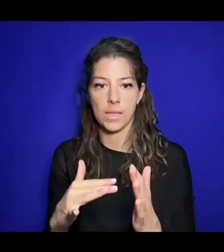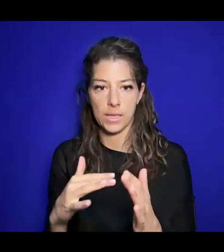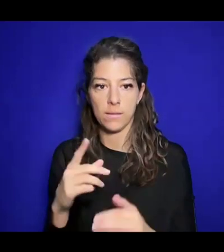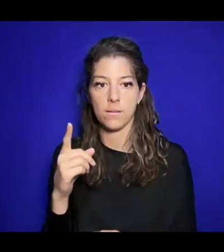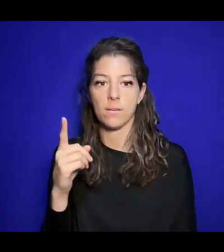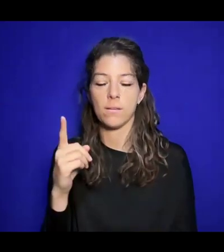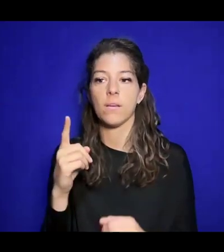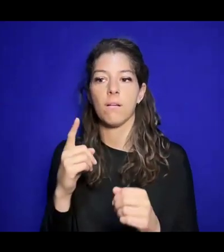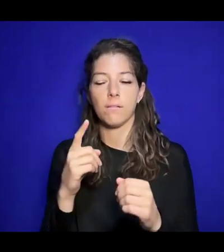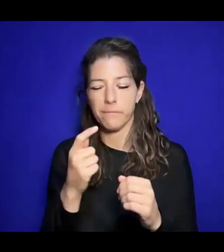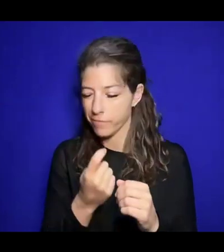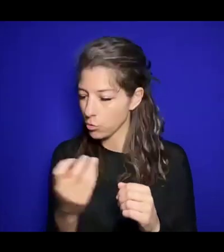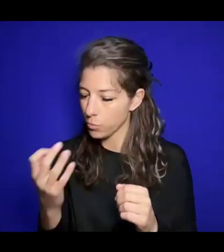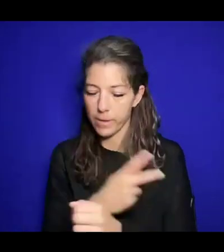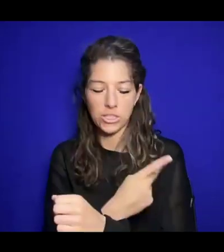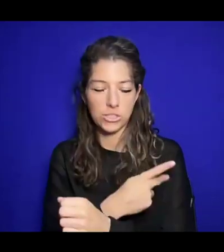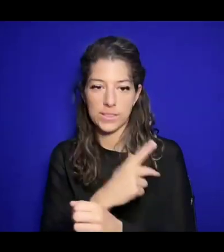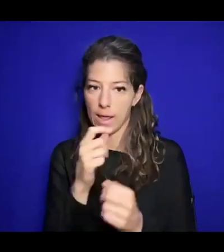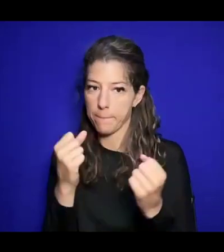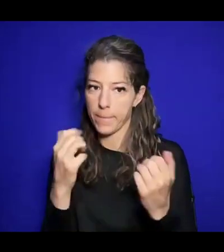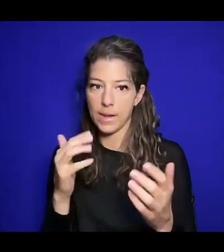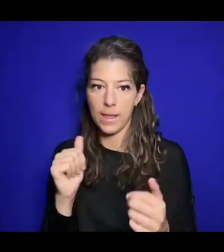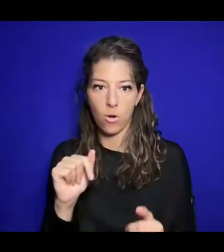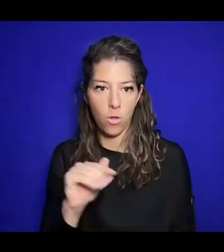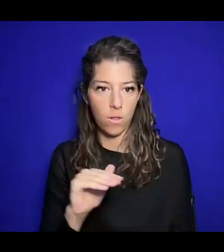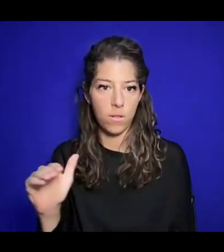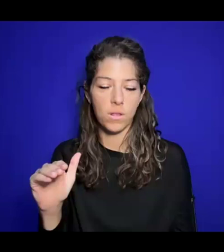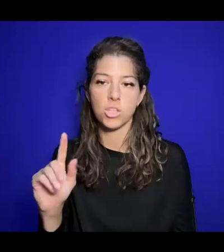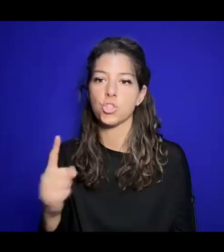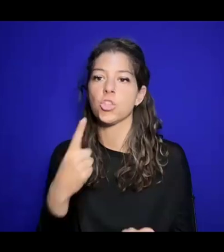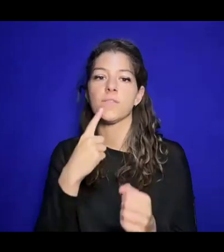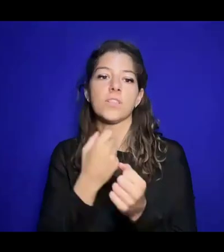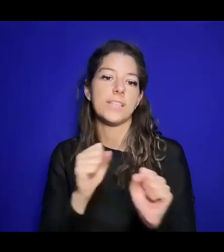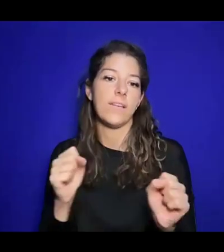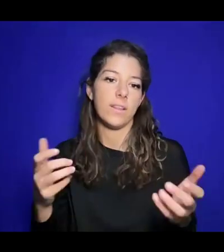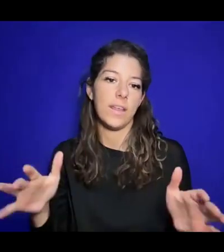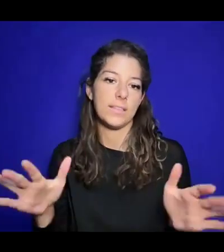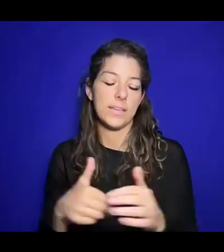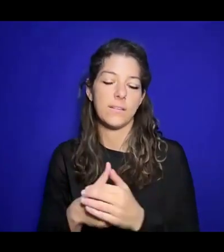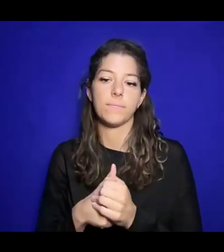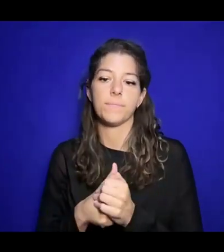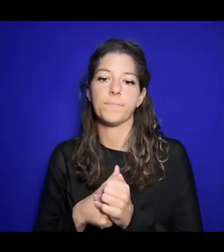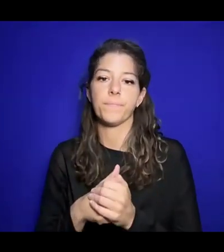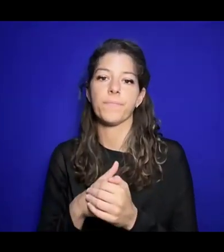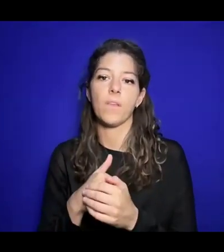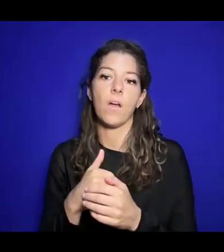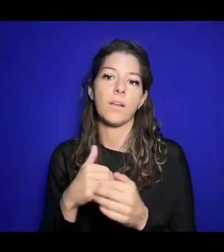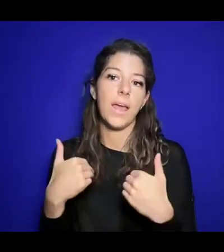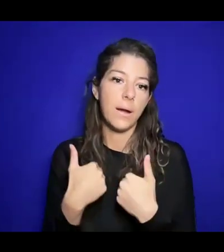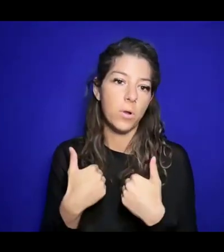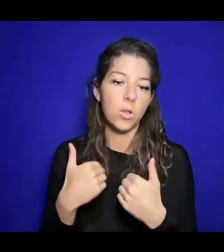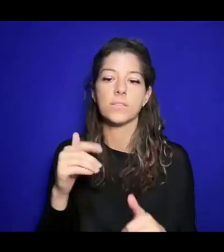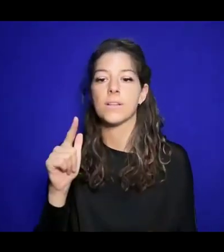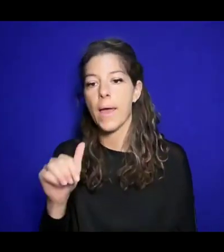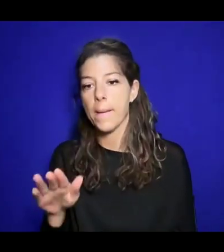done on very few patients. It's just done for safety. So they've done it on animals, they've done it in the